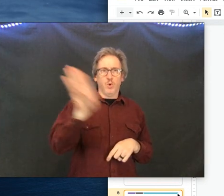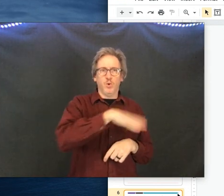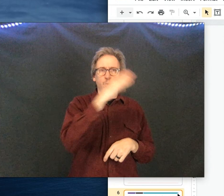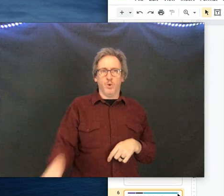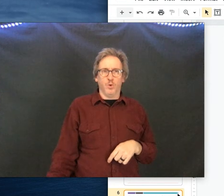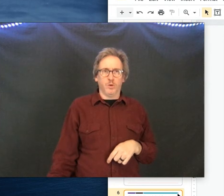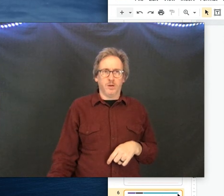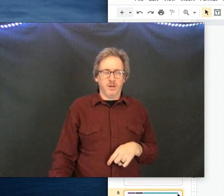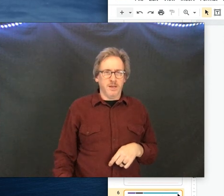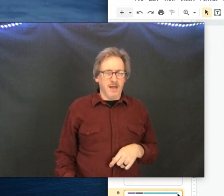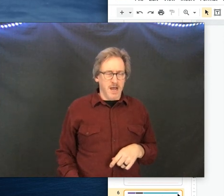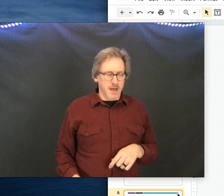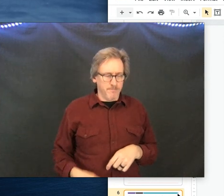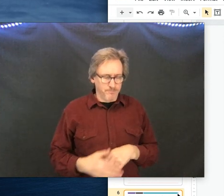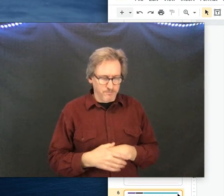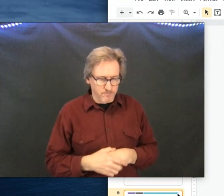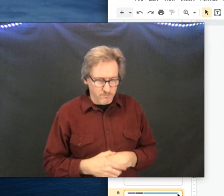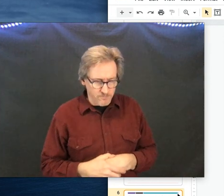Hoo, hoo, hoo.